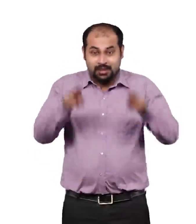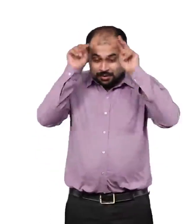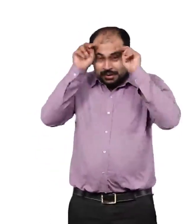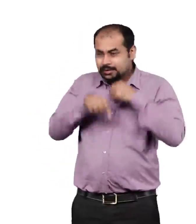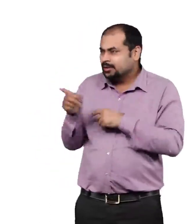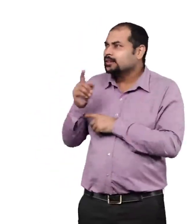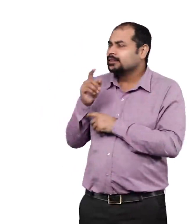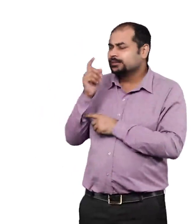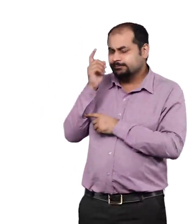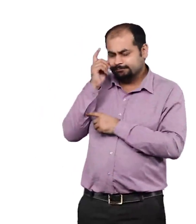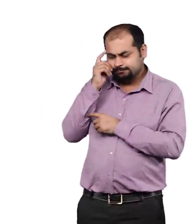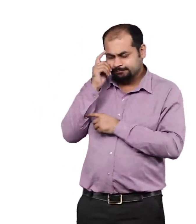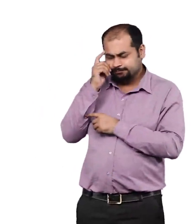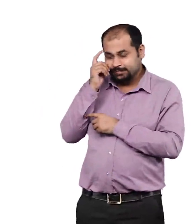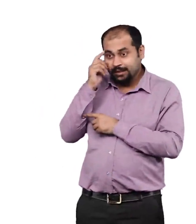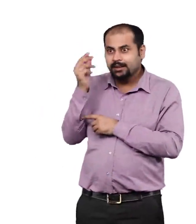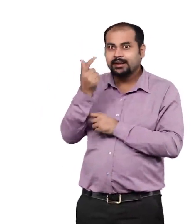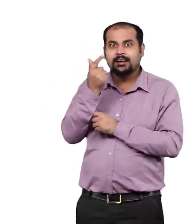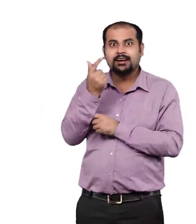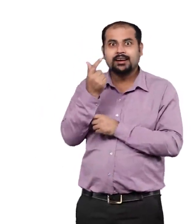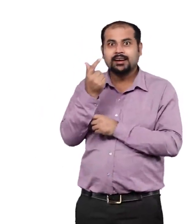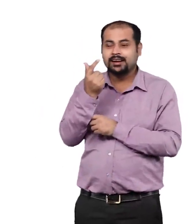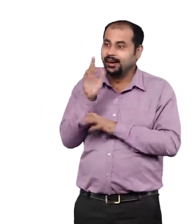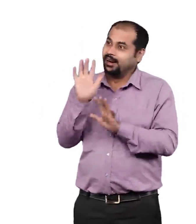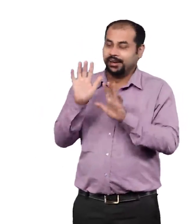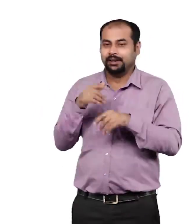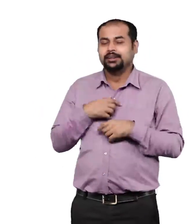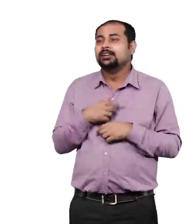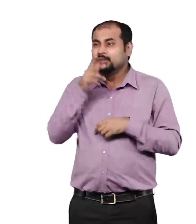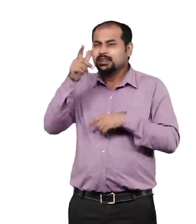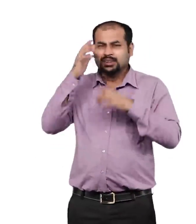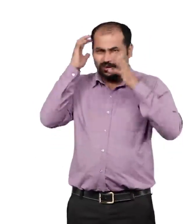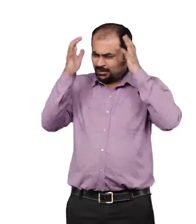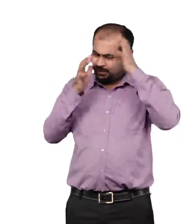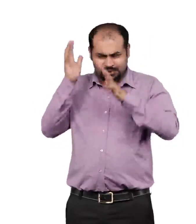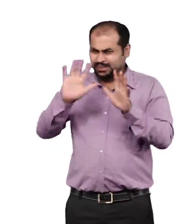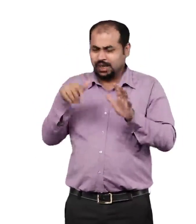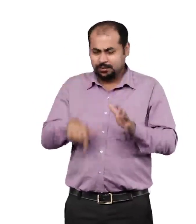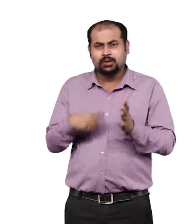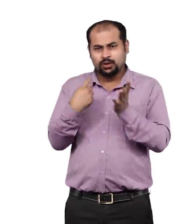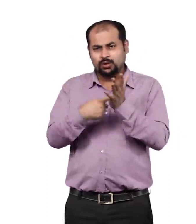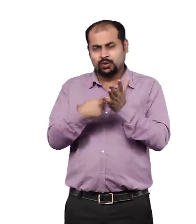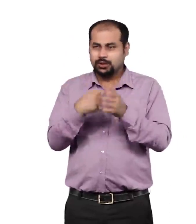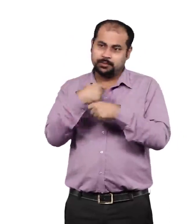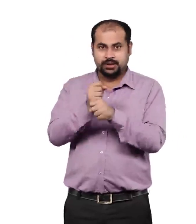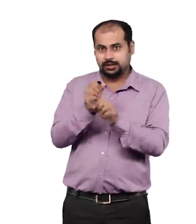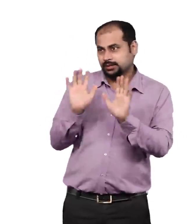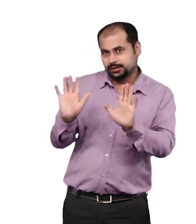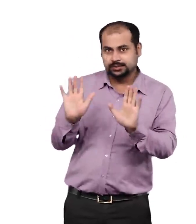Rabbit suggests, "Don't worry, let's make a rule. We will not run, we will